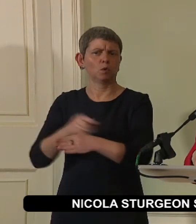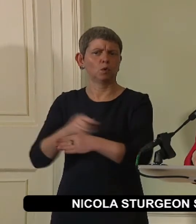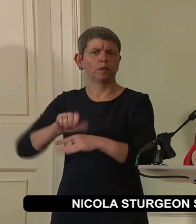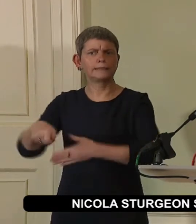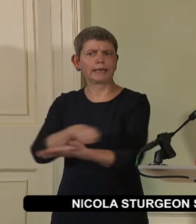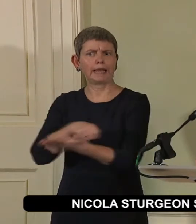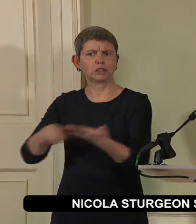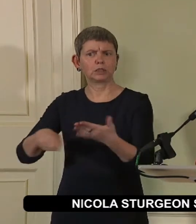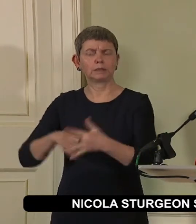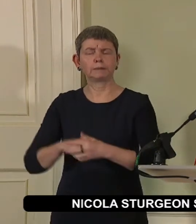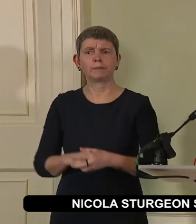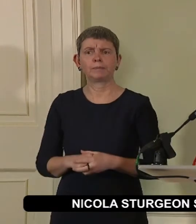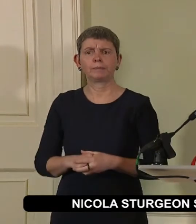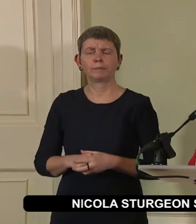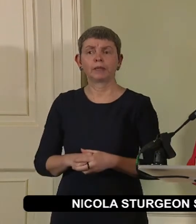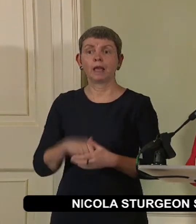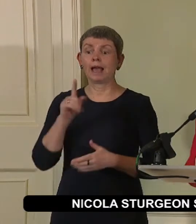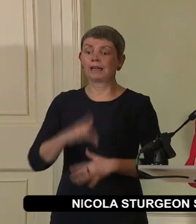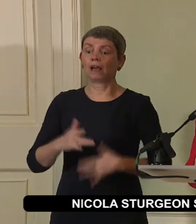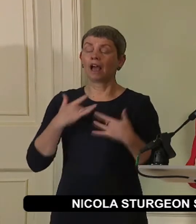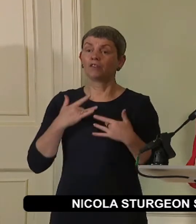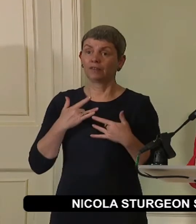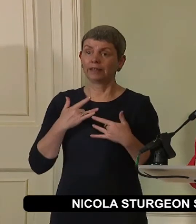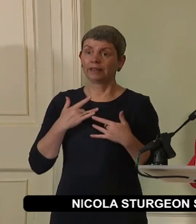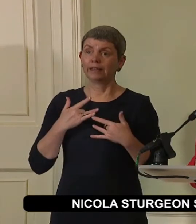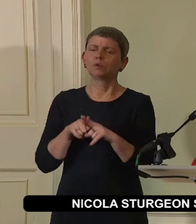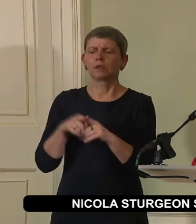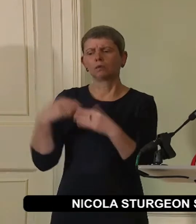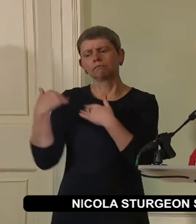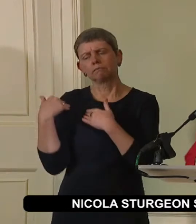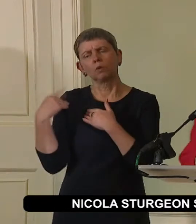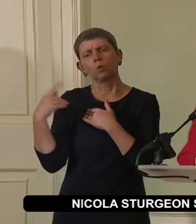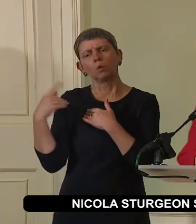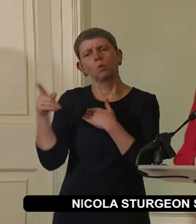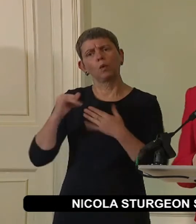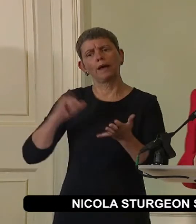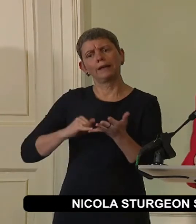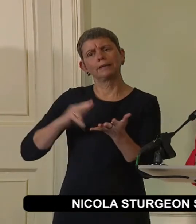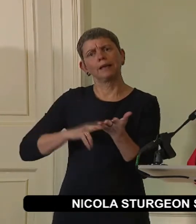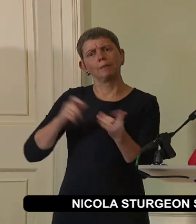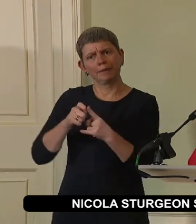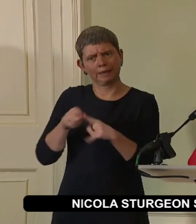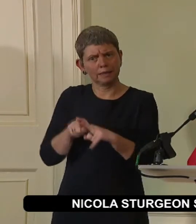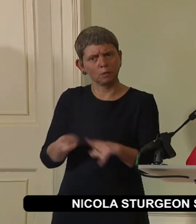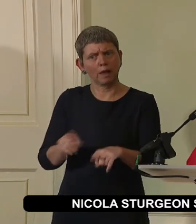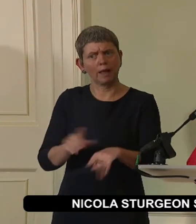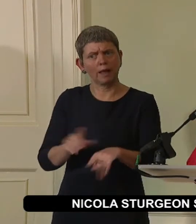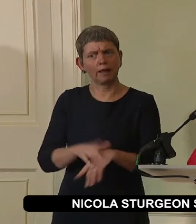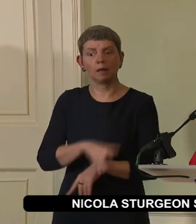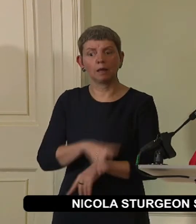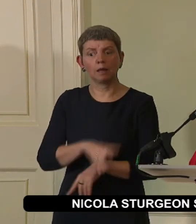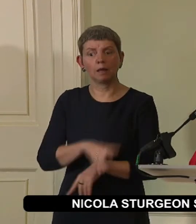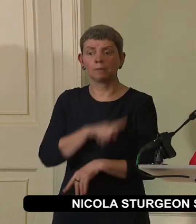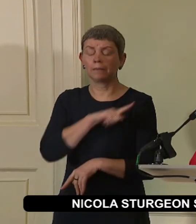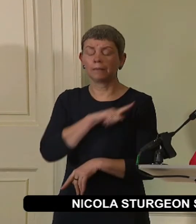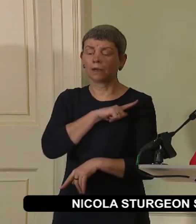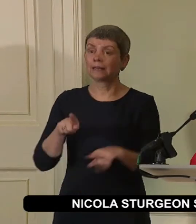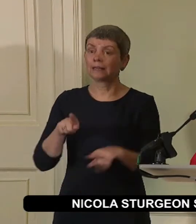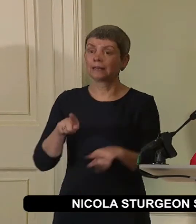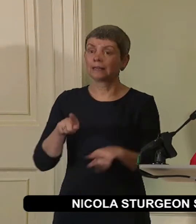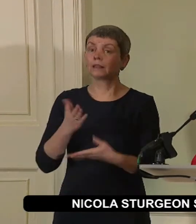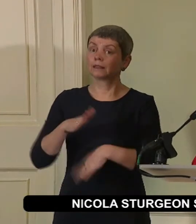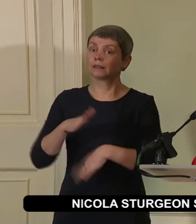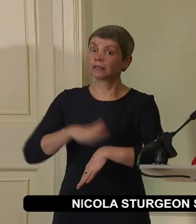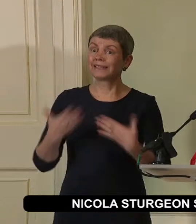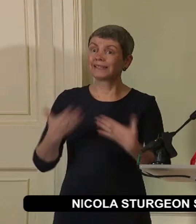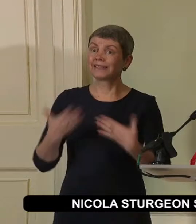very particular sense, I feel that duty to my party too. We are at a critical moment. The blocking